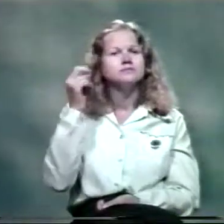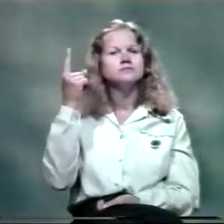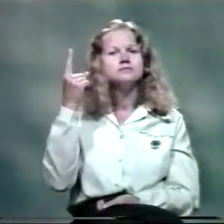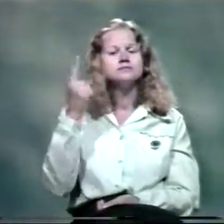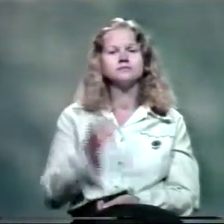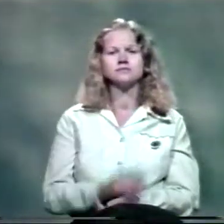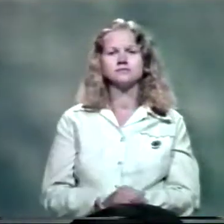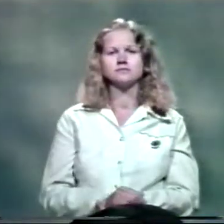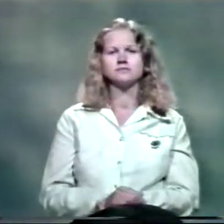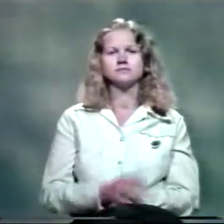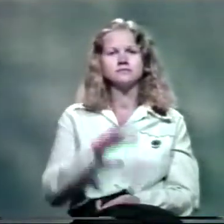Ketchup.